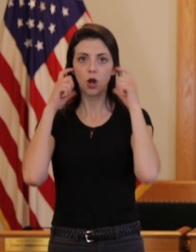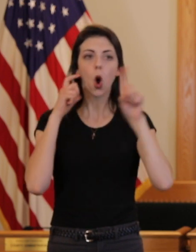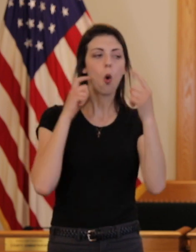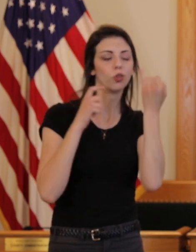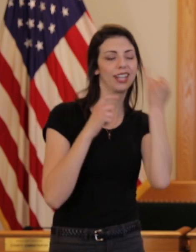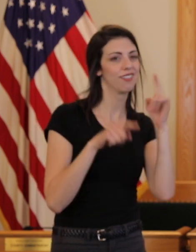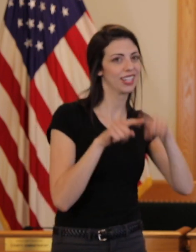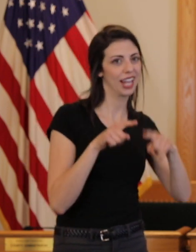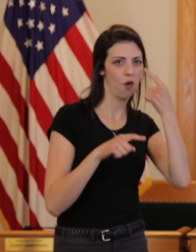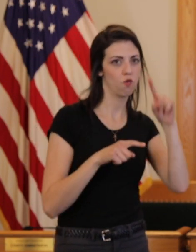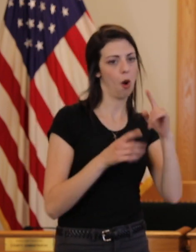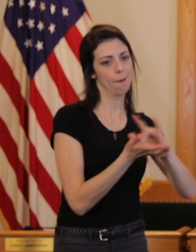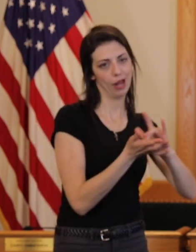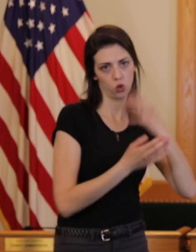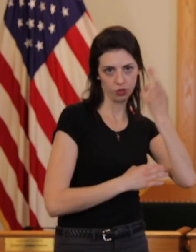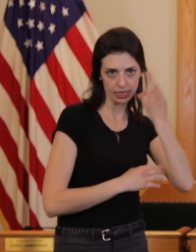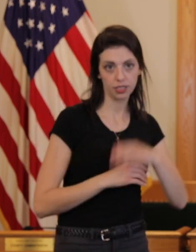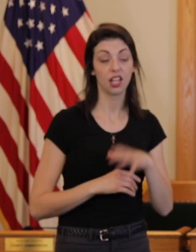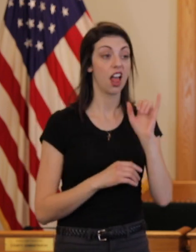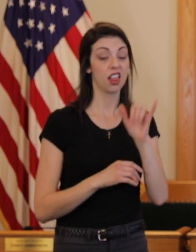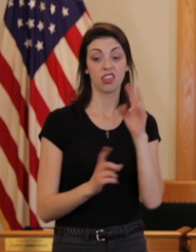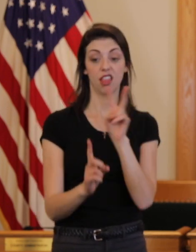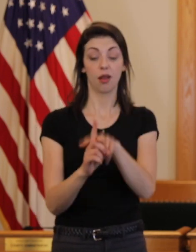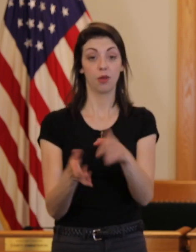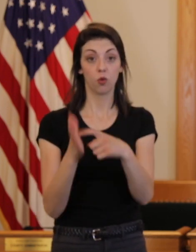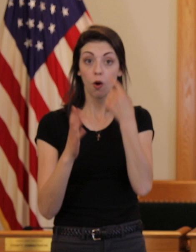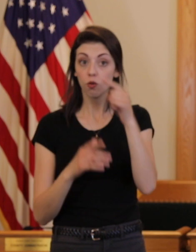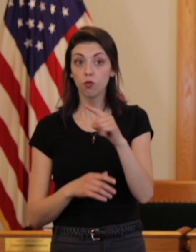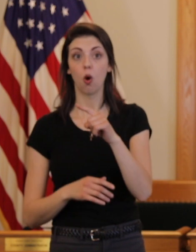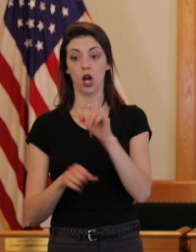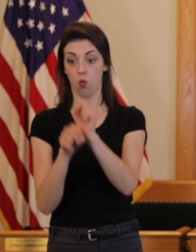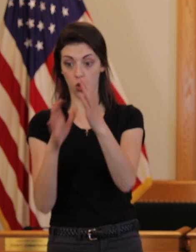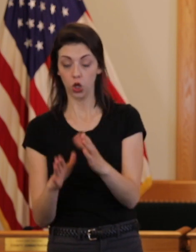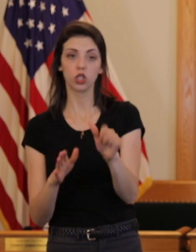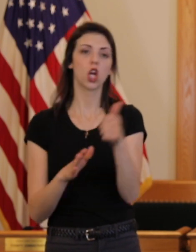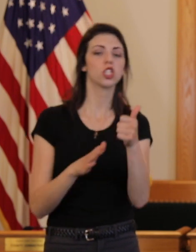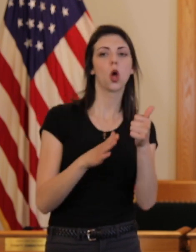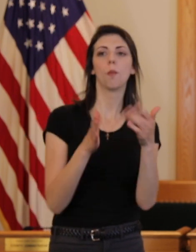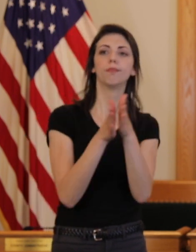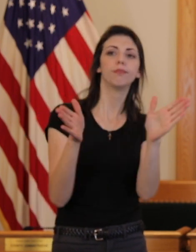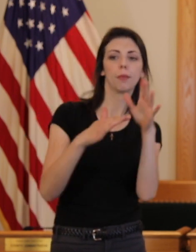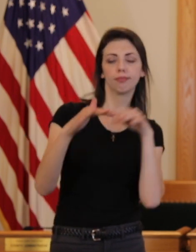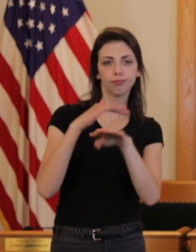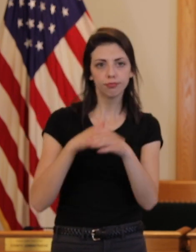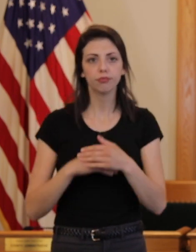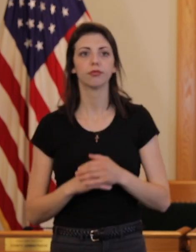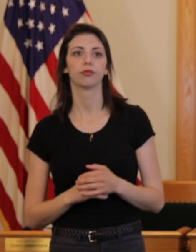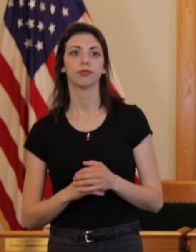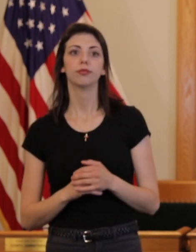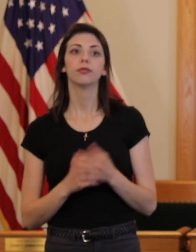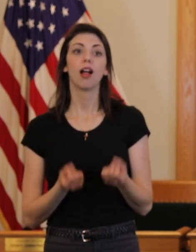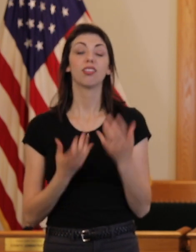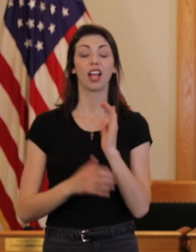condition. This applies to members of the public and employees. Social distancing is enforced in all departments. Much of